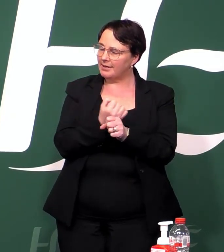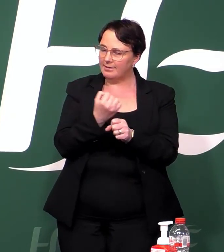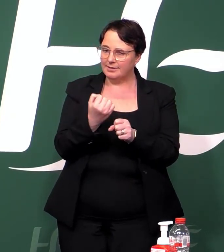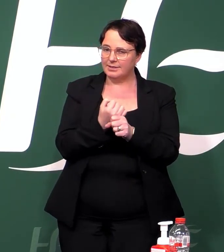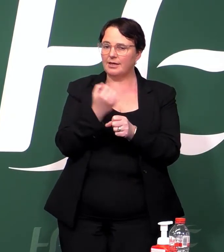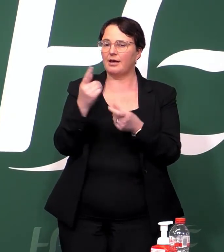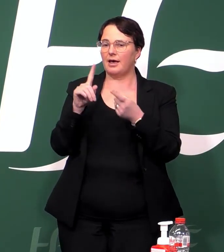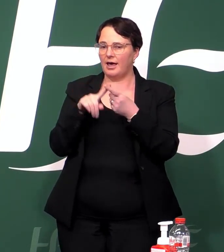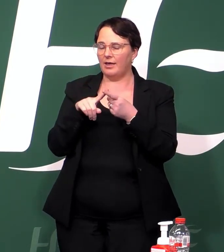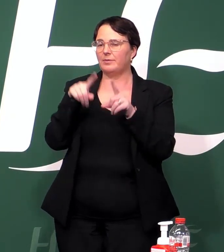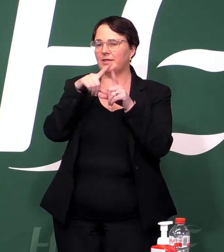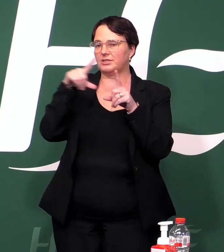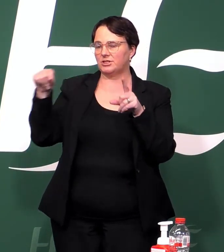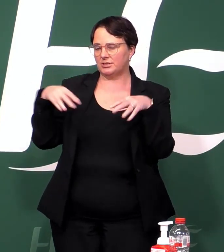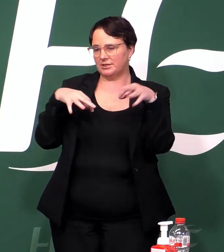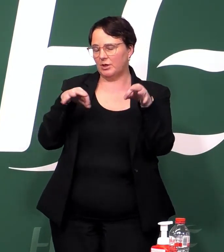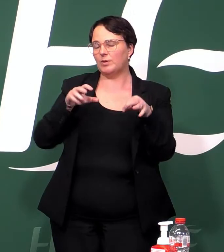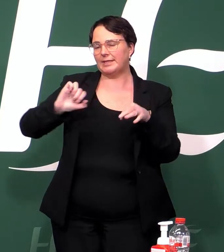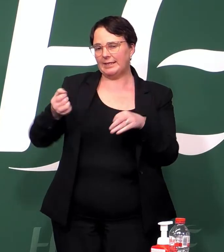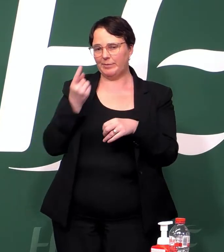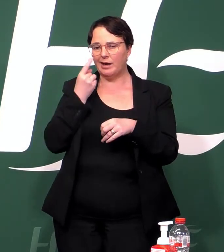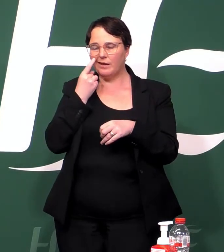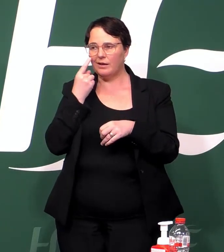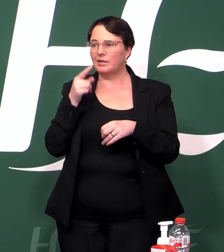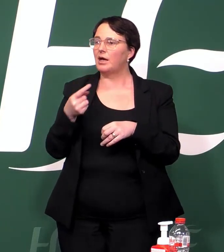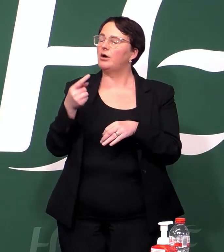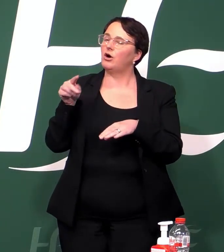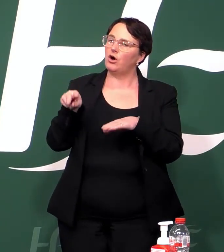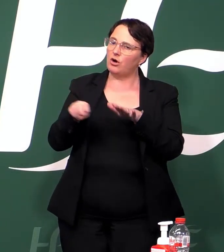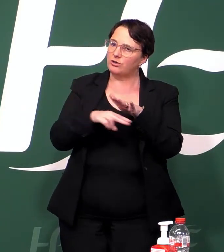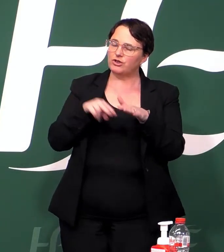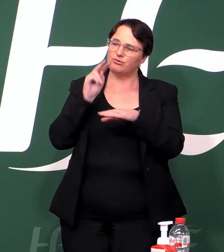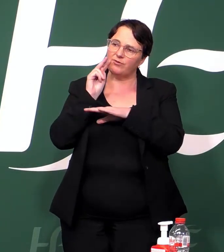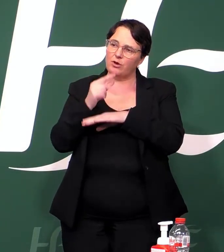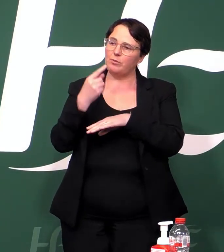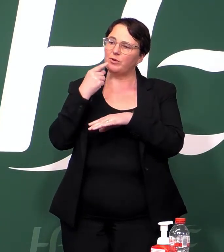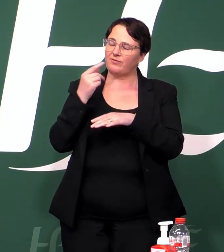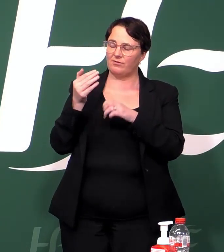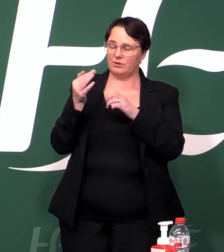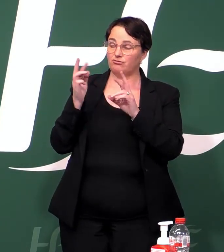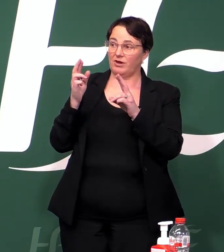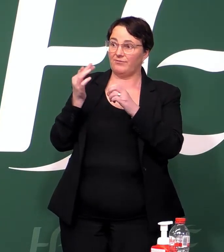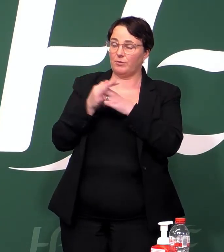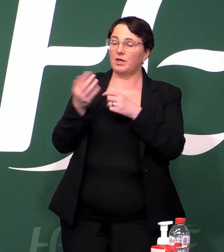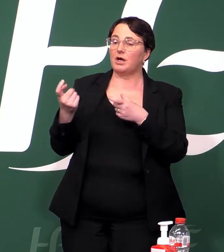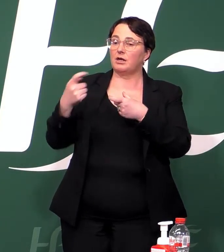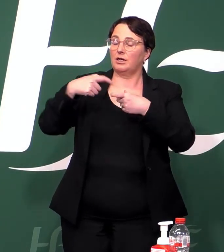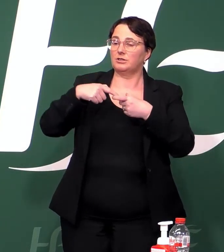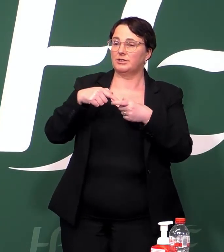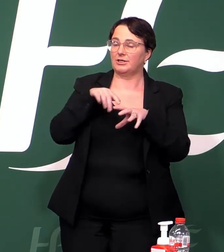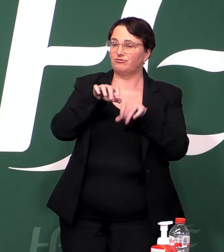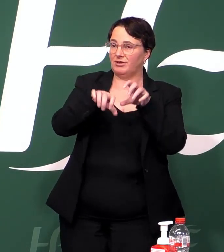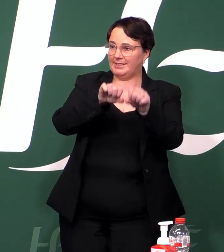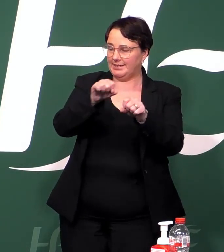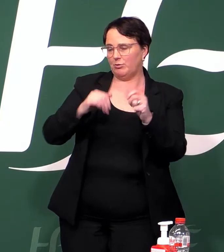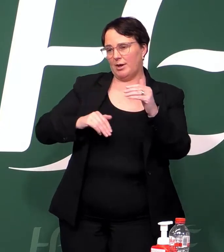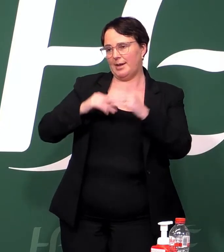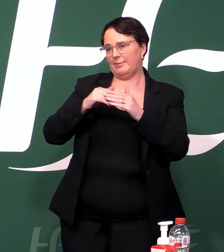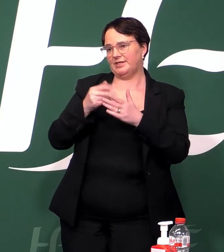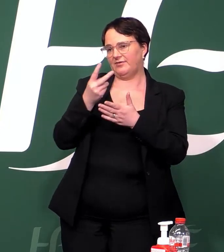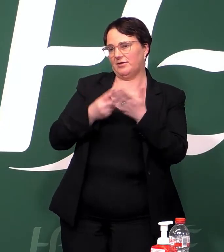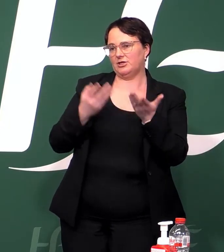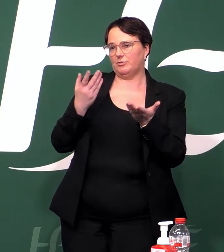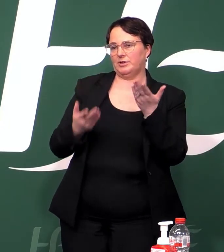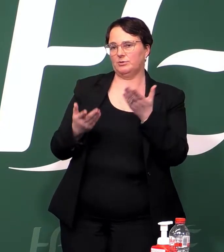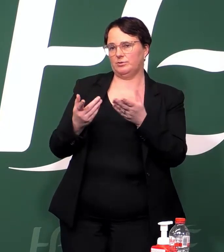the digital certificate. So we'll keep it under review, but at the moment, certainly from a contact tracing perspective, yes, it has a more limited value than it had in the early stages.